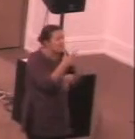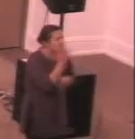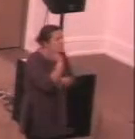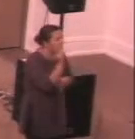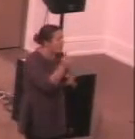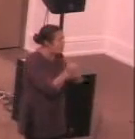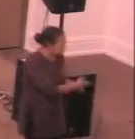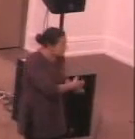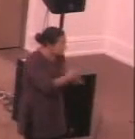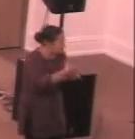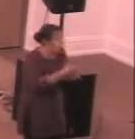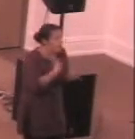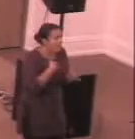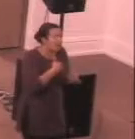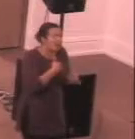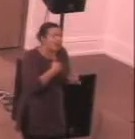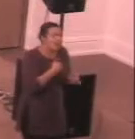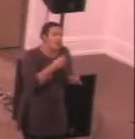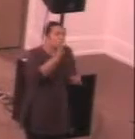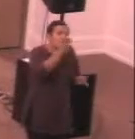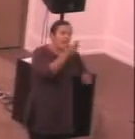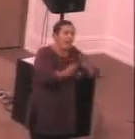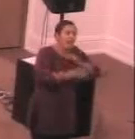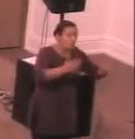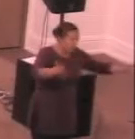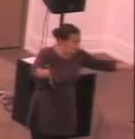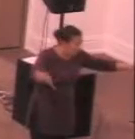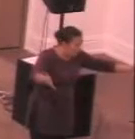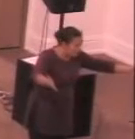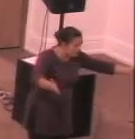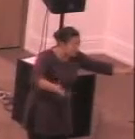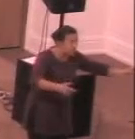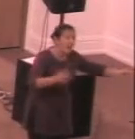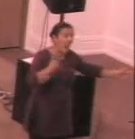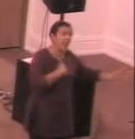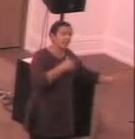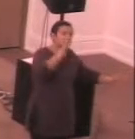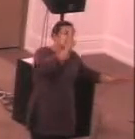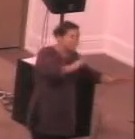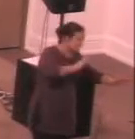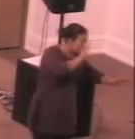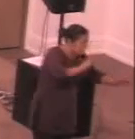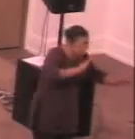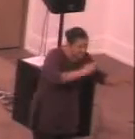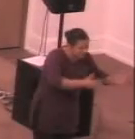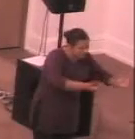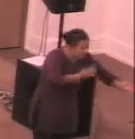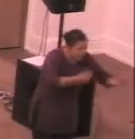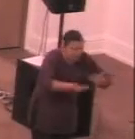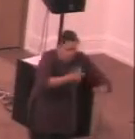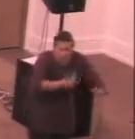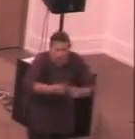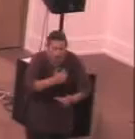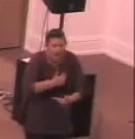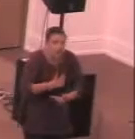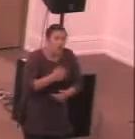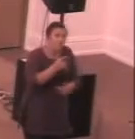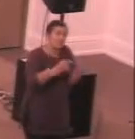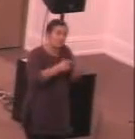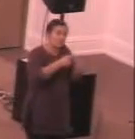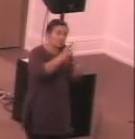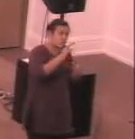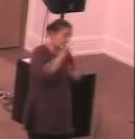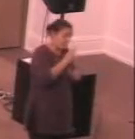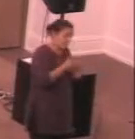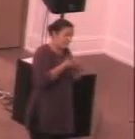outstretched, seeking us, Lord, when we're not seeking you, Lord. You sought us first, Father God. We thank you for the blood of the cross,